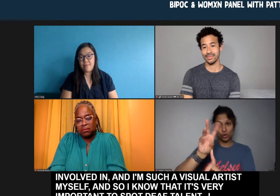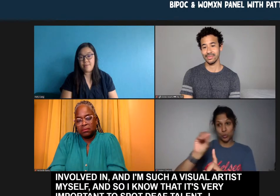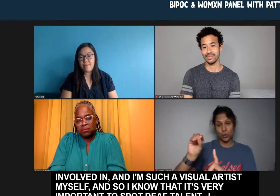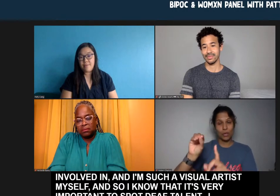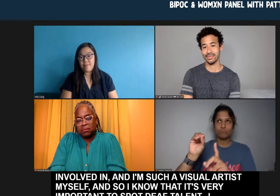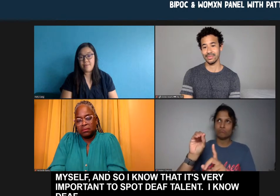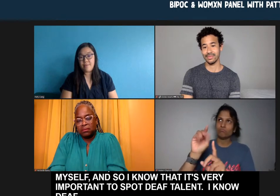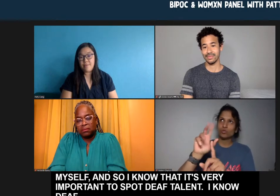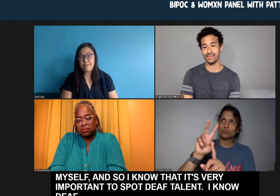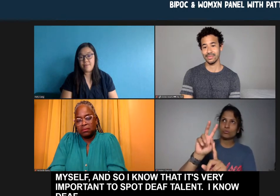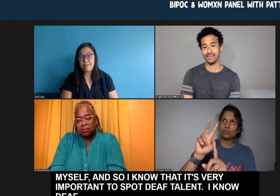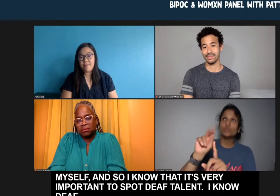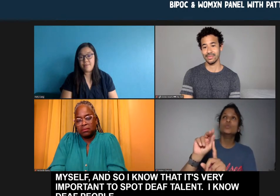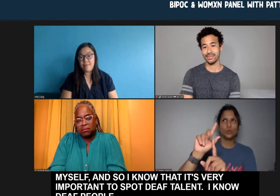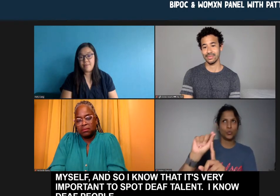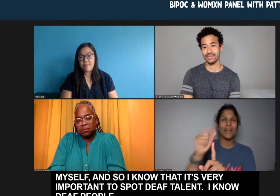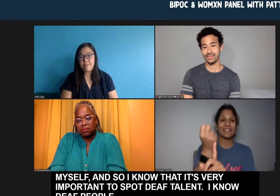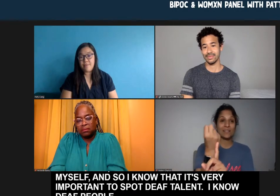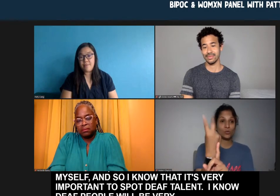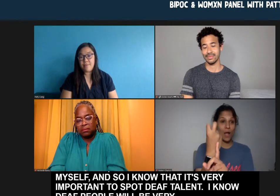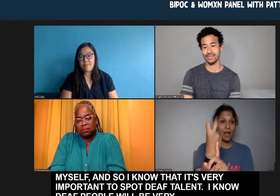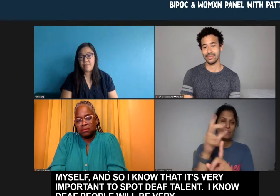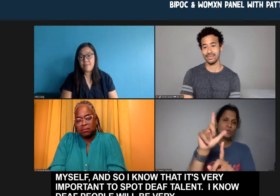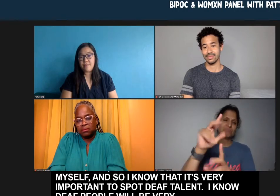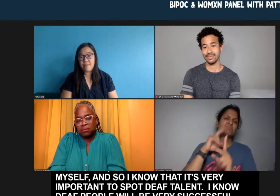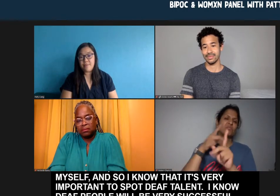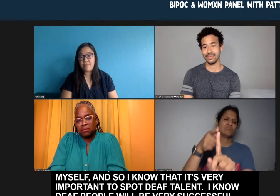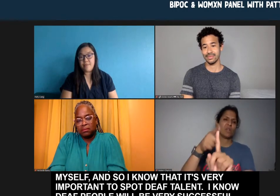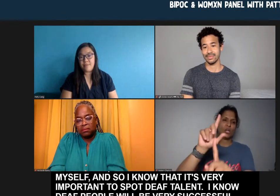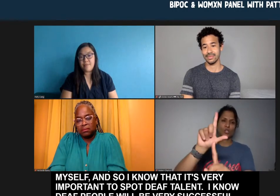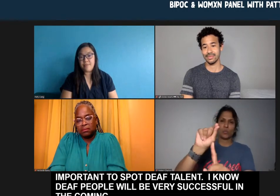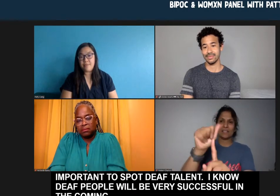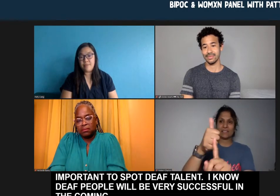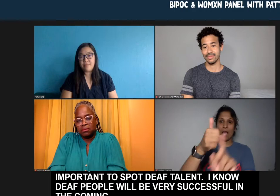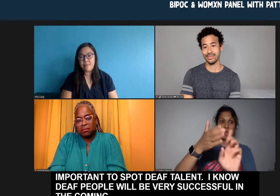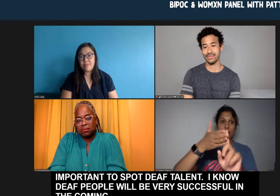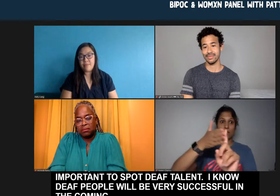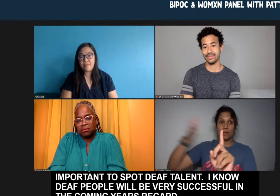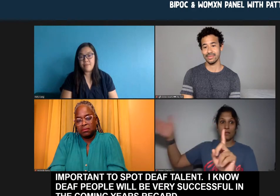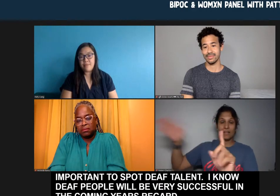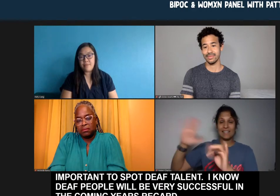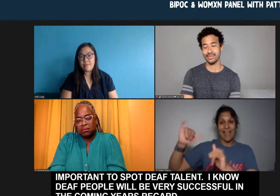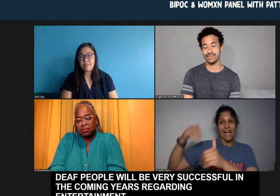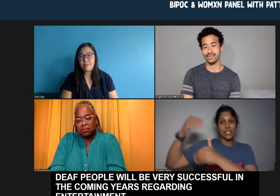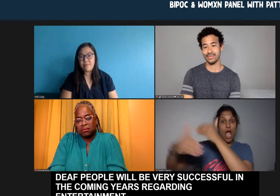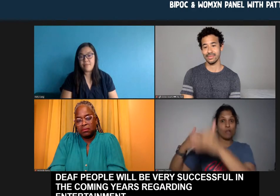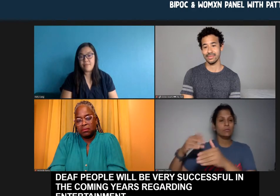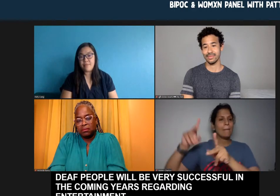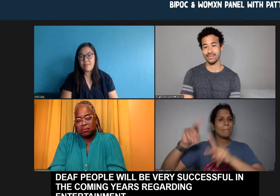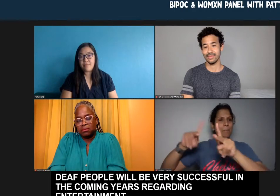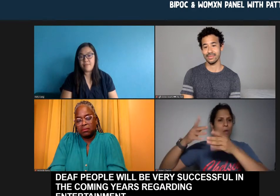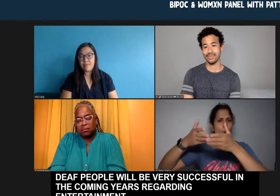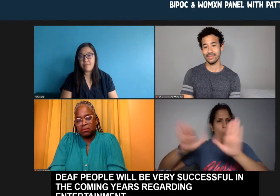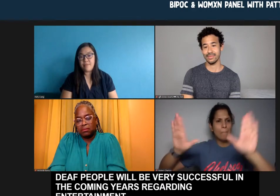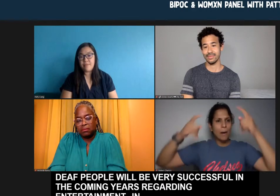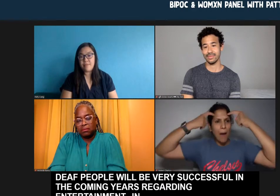coming years regarding entertainment. And in 2012 or 2010 and on, that